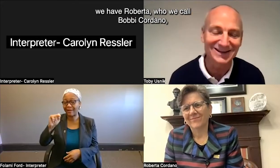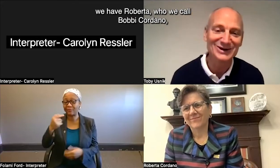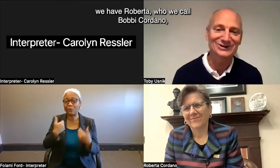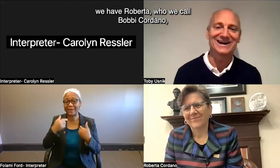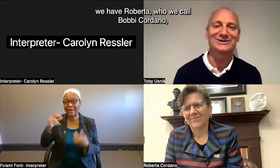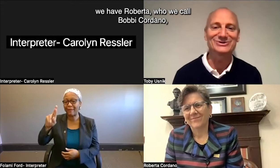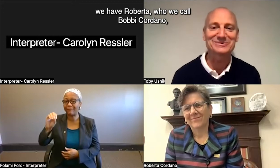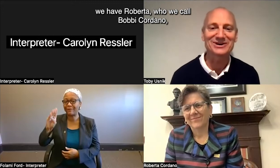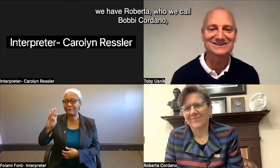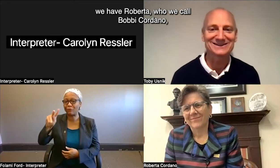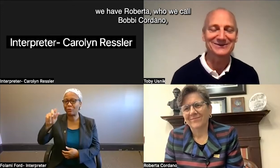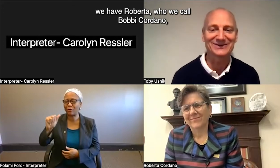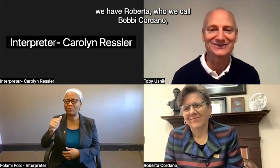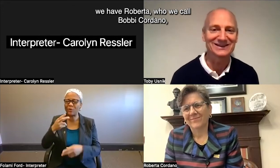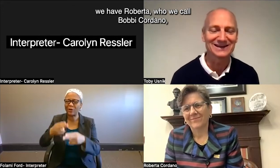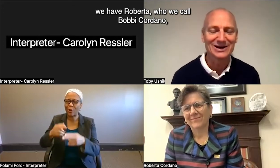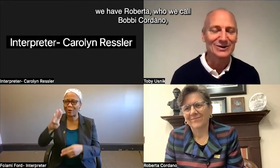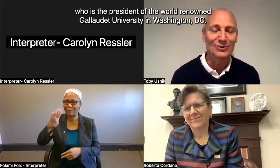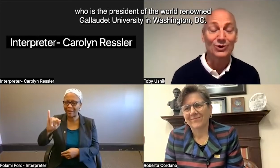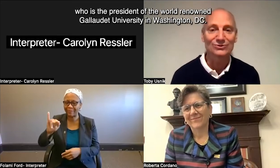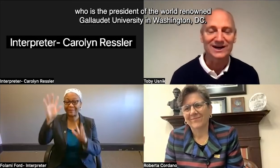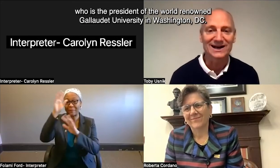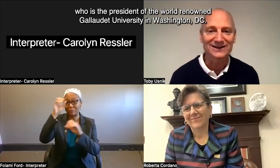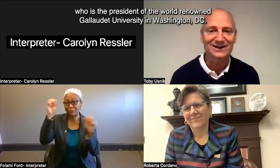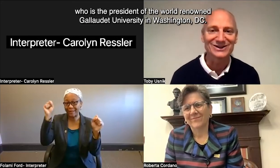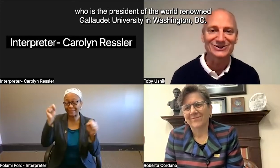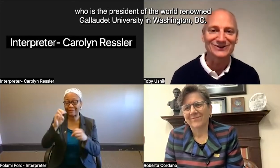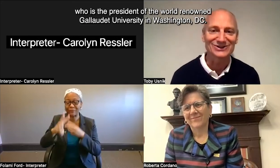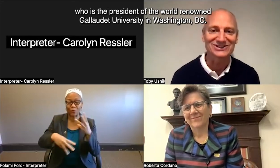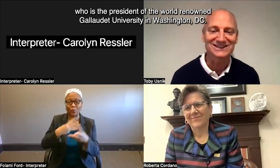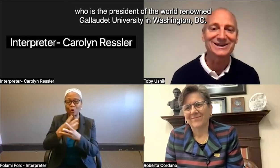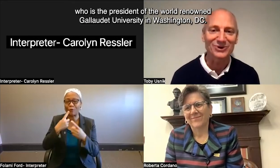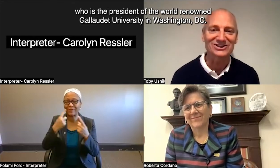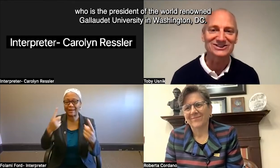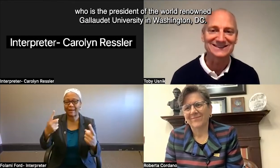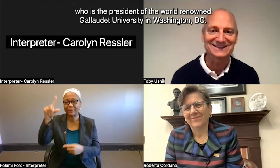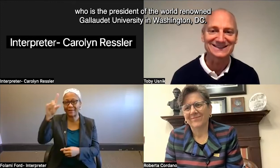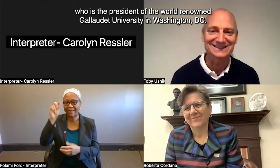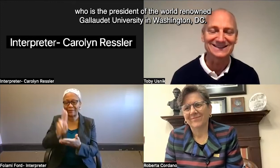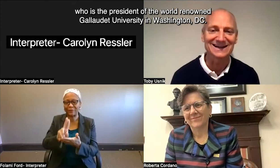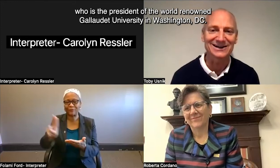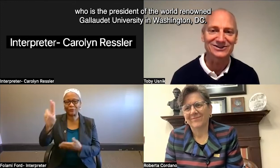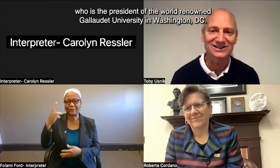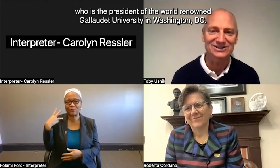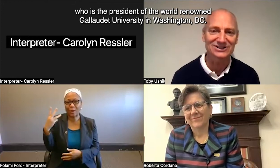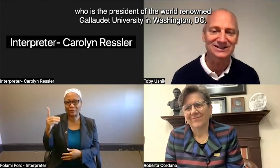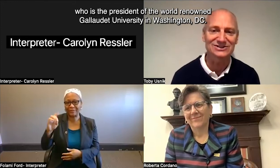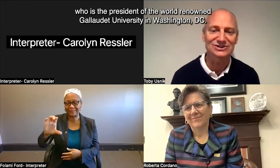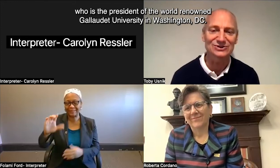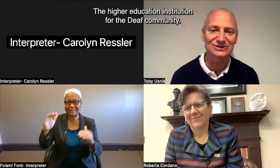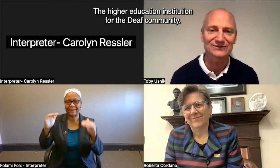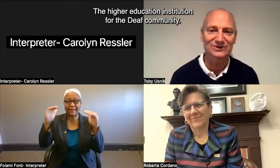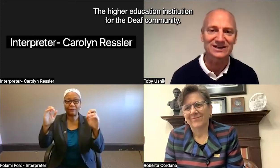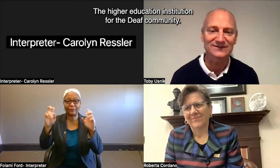Bobby Cordano, who's the president of the world-renowned Gallaudet University in Washington DC, the higher education